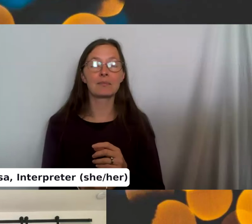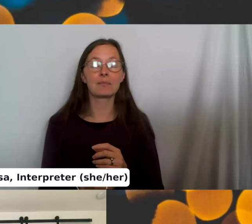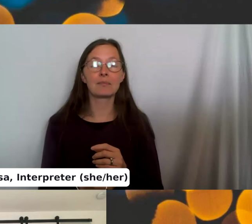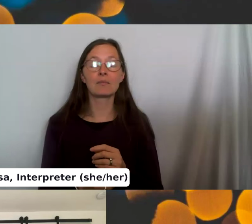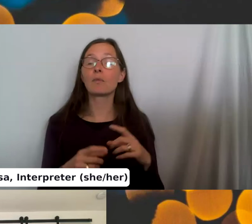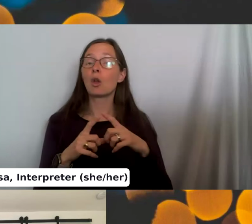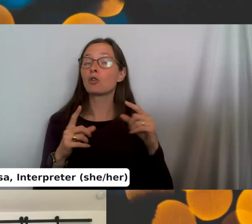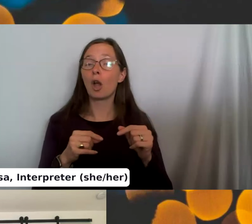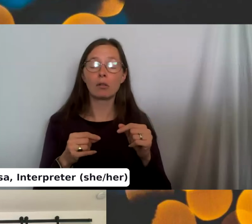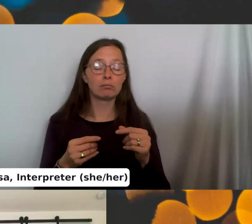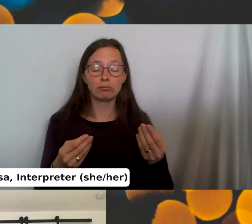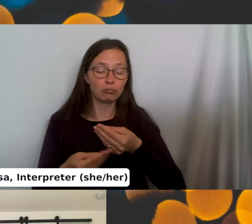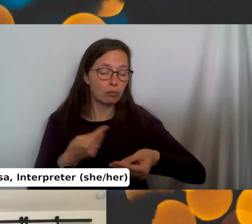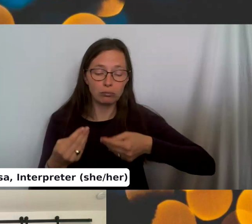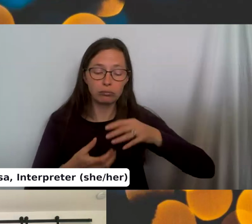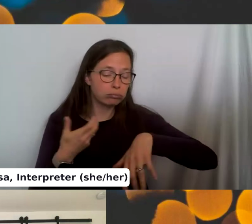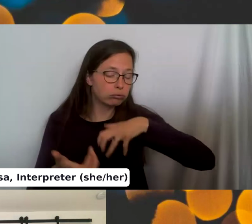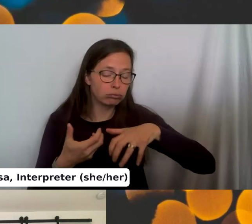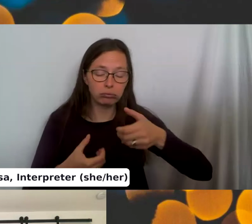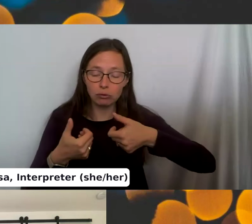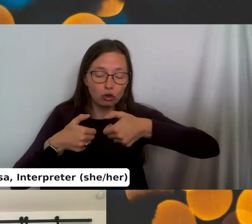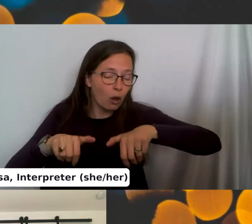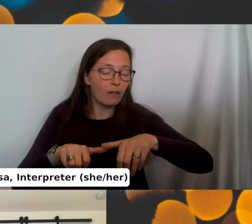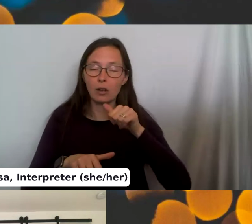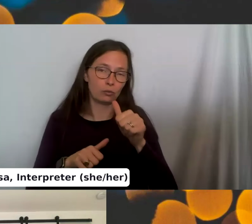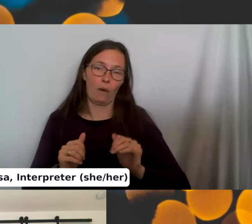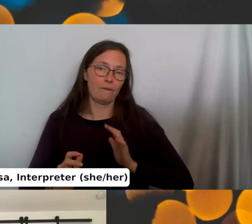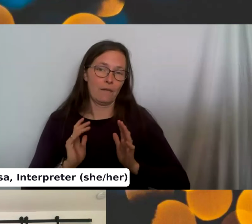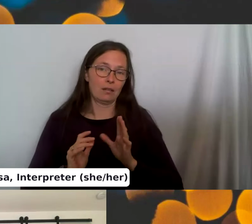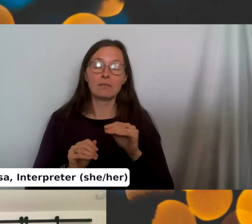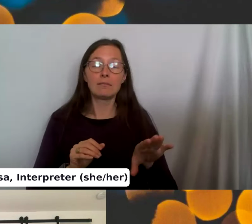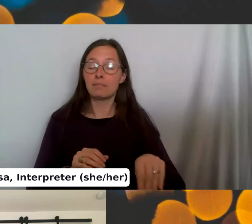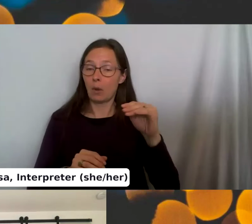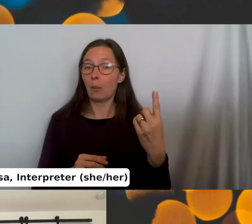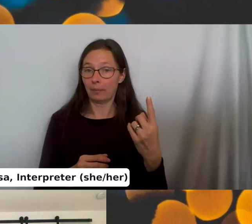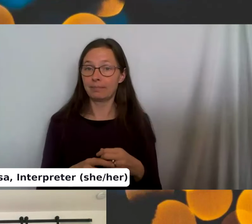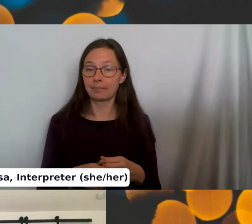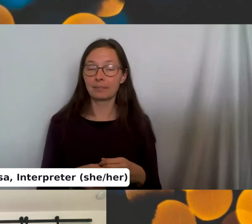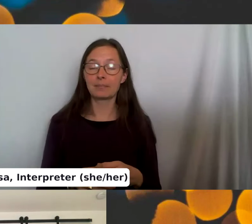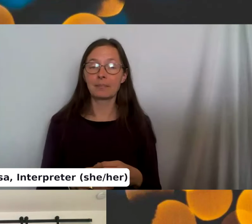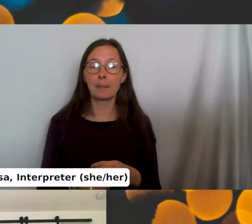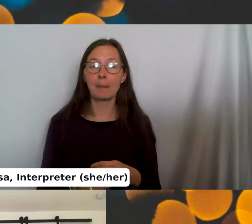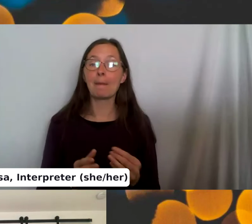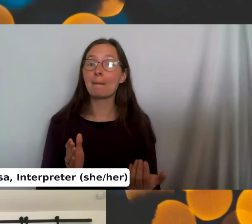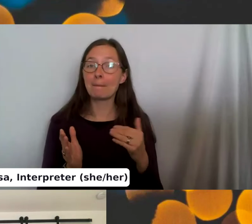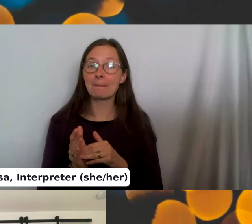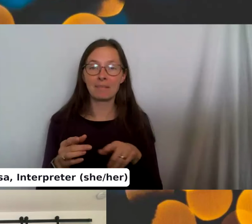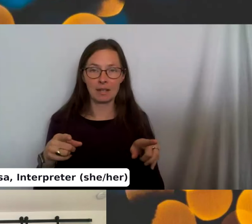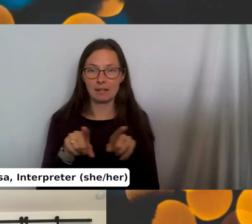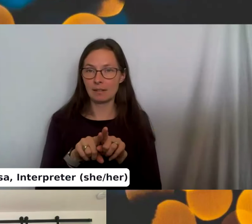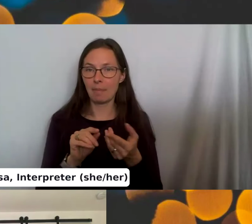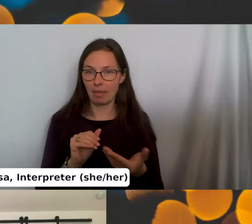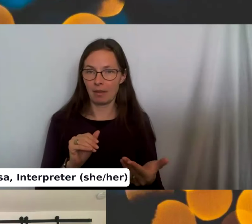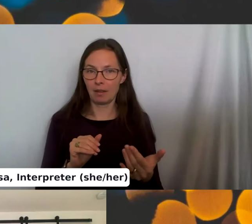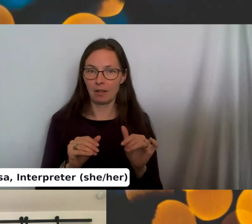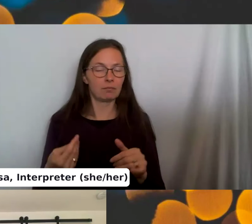cards however you want. Don't get too fancy with it. And then just pick one. And again, do the same exact thing where